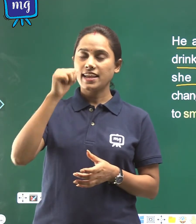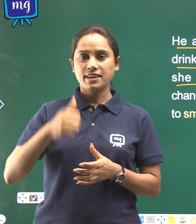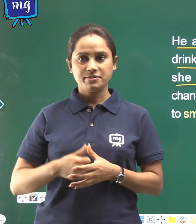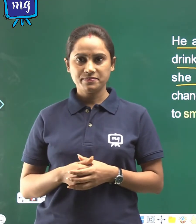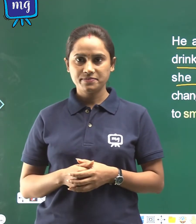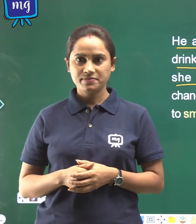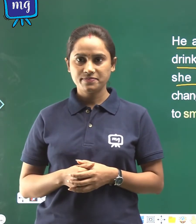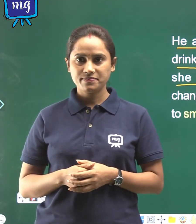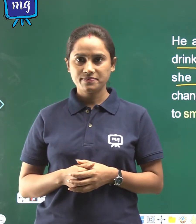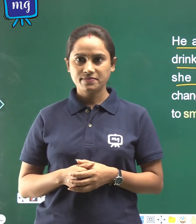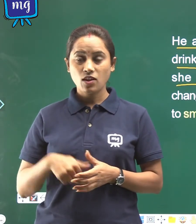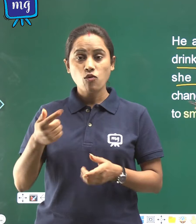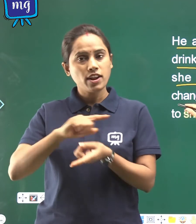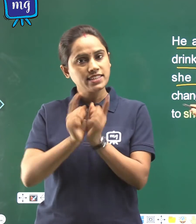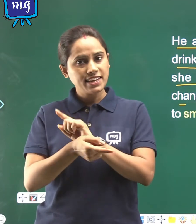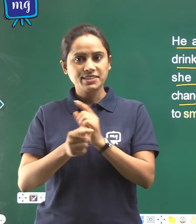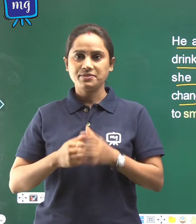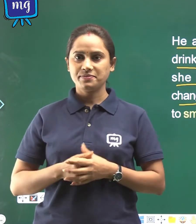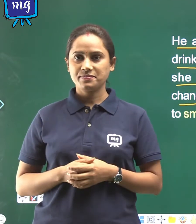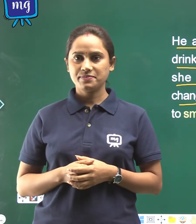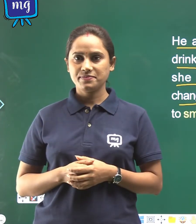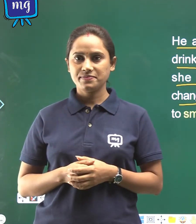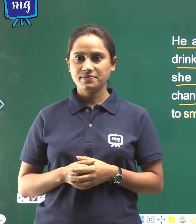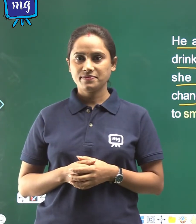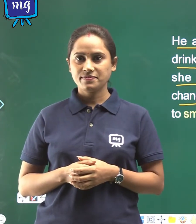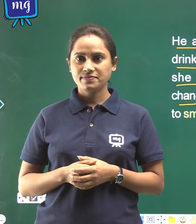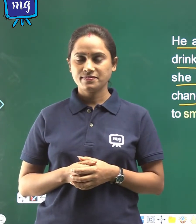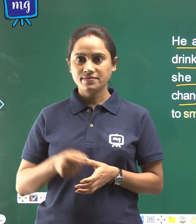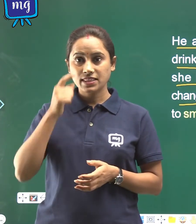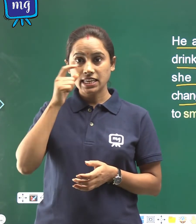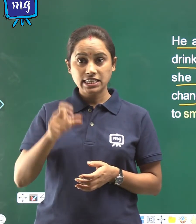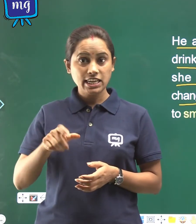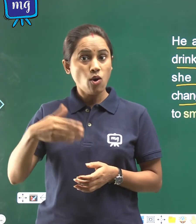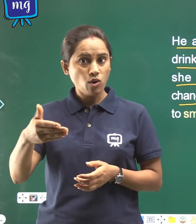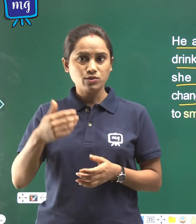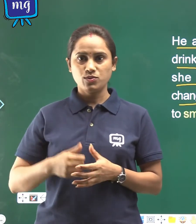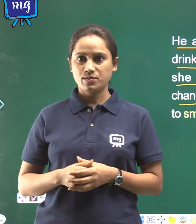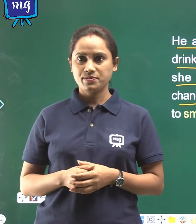drinking for a change. She also